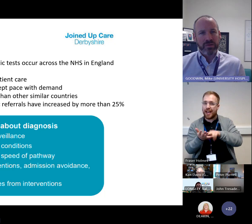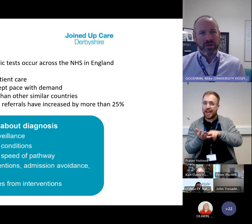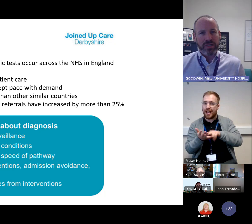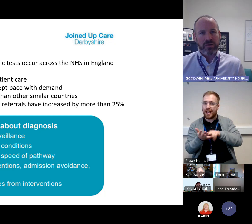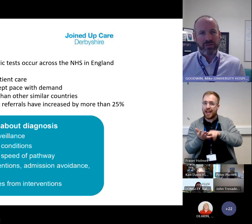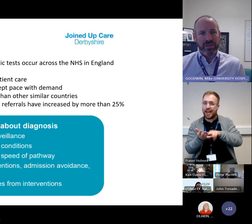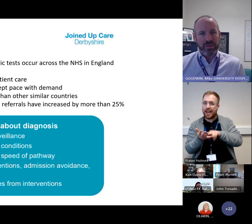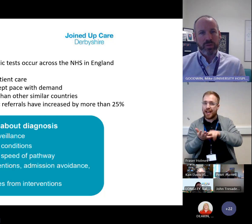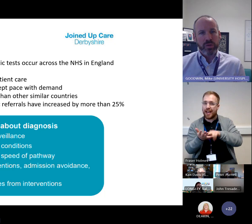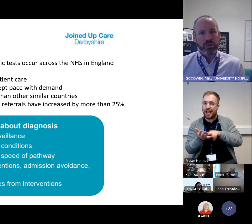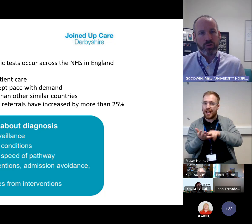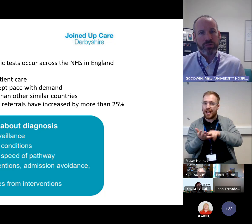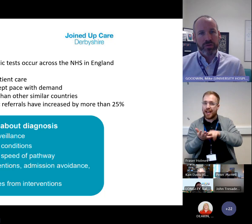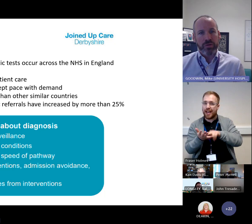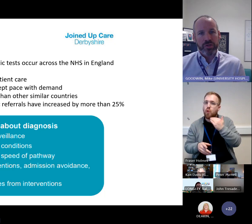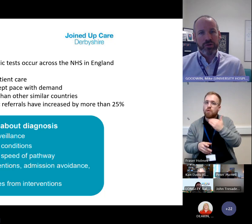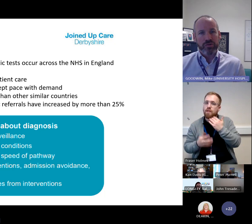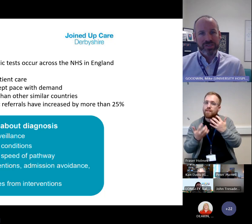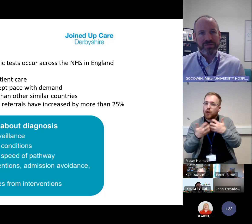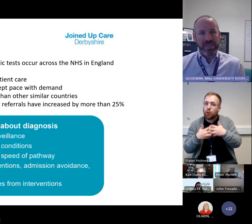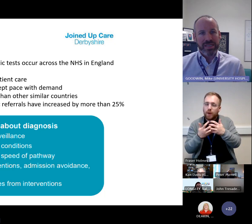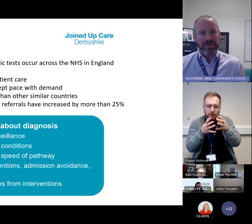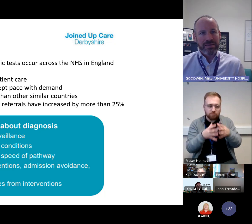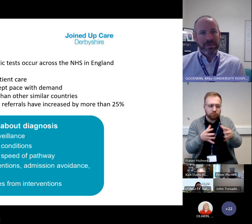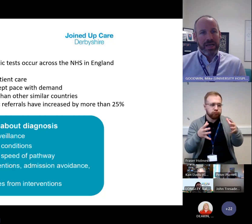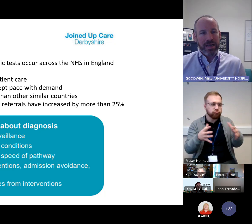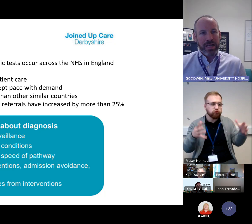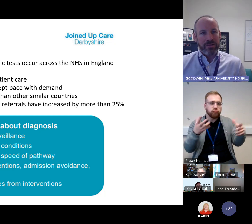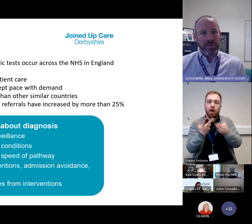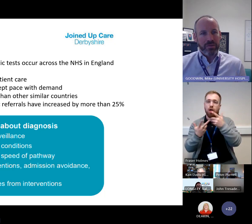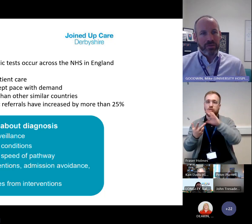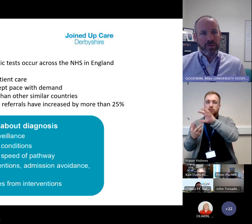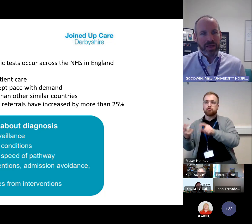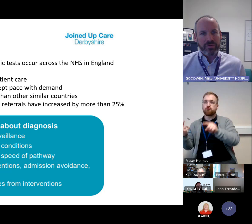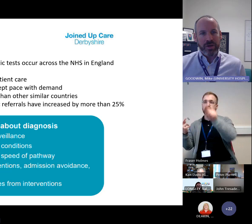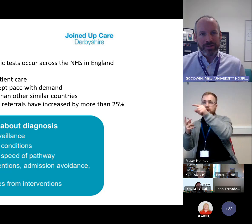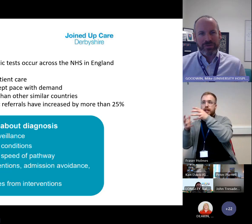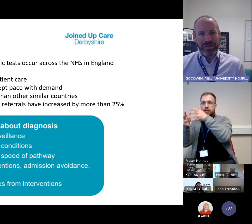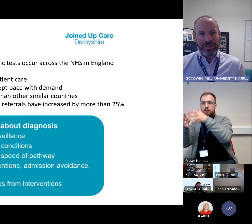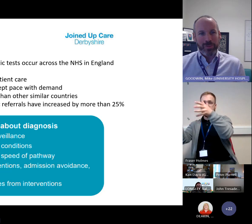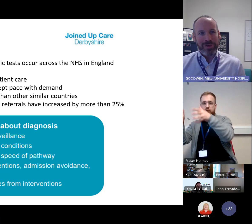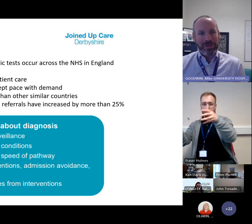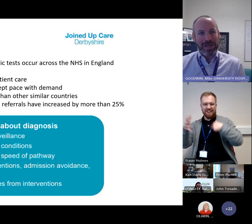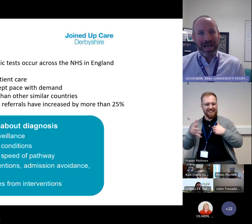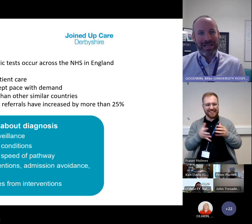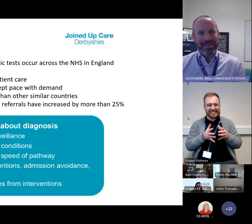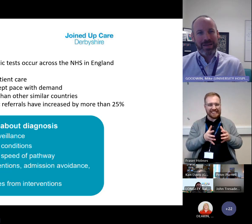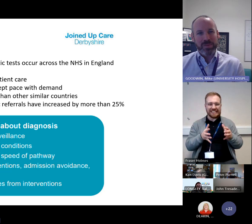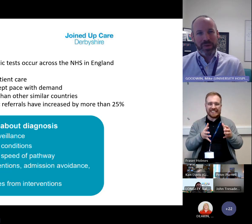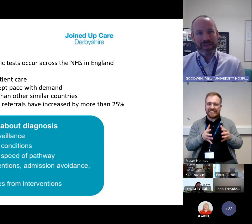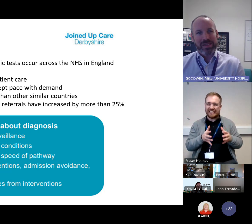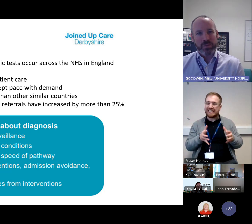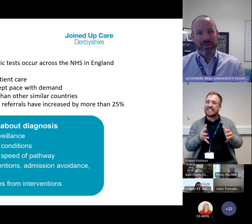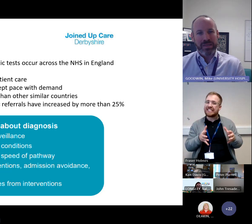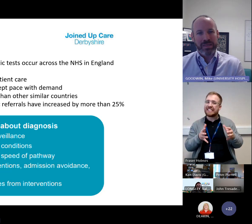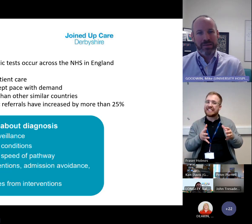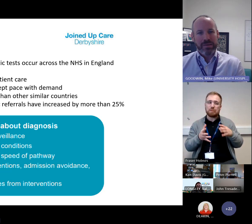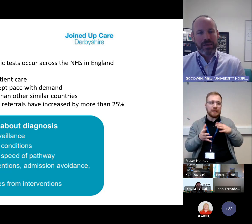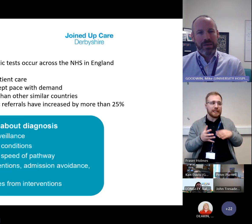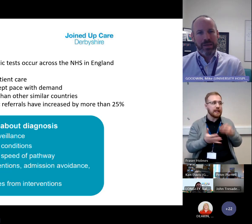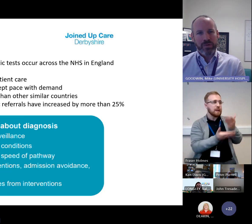haven't had the diagnostic equipment growth that other countries have seen, and that diagnostic equipment hadn't kept pace